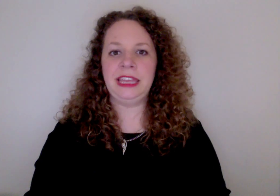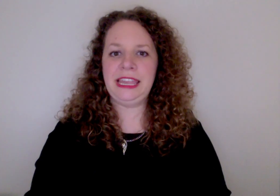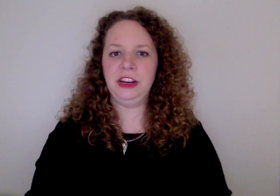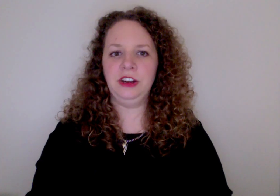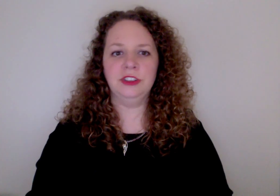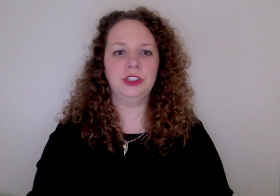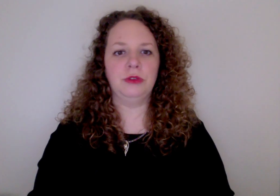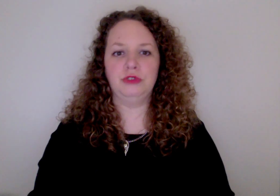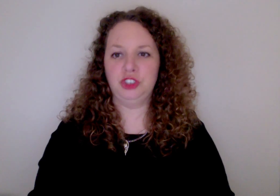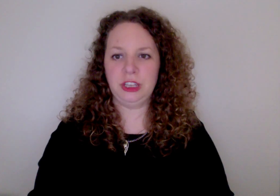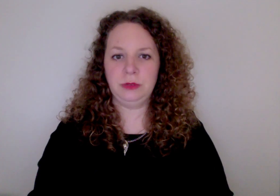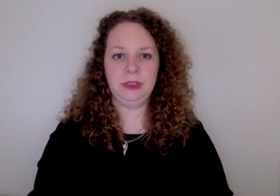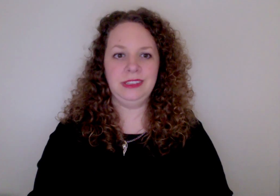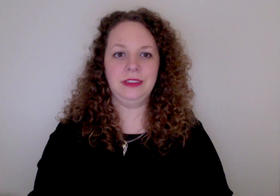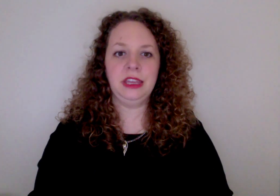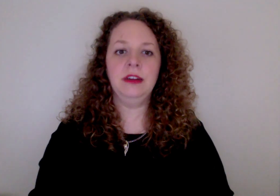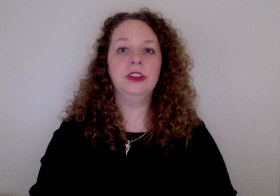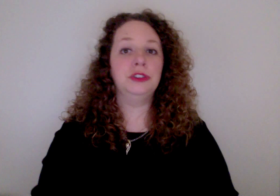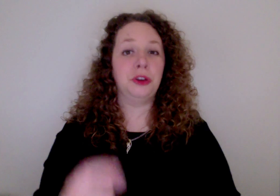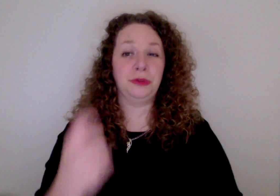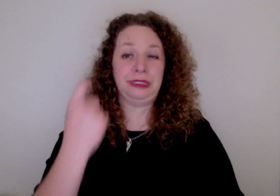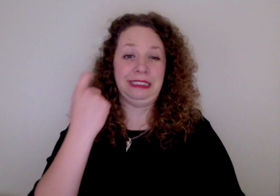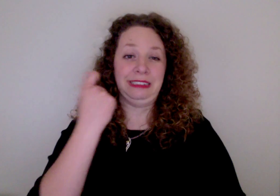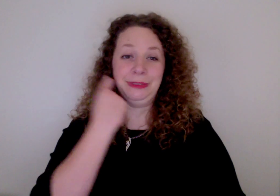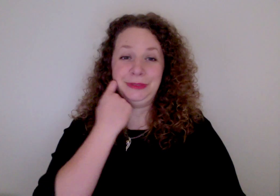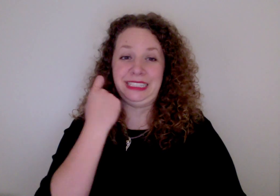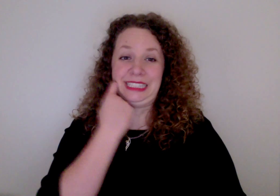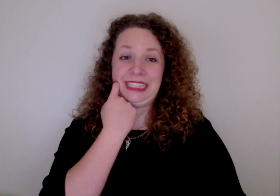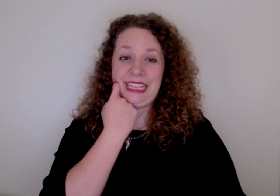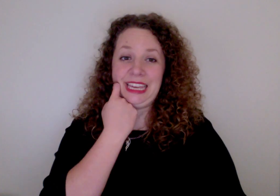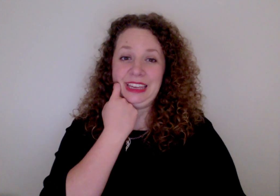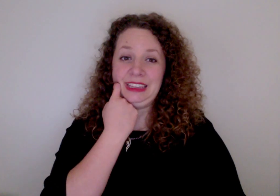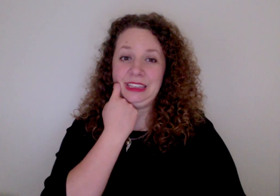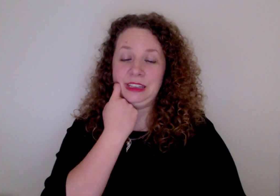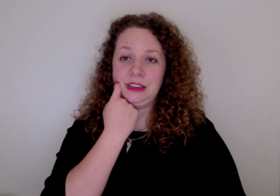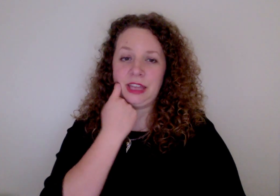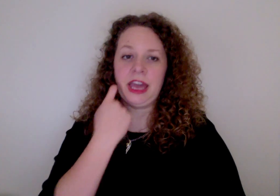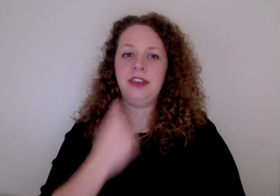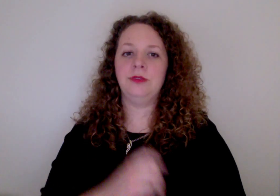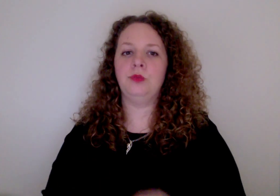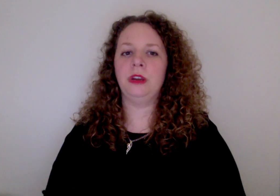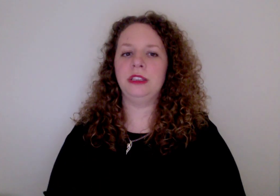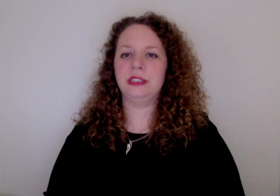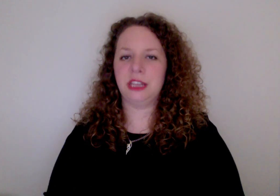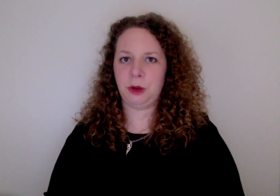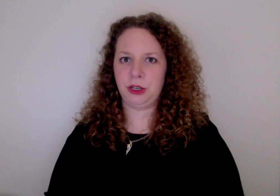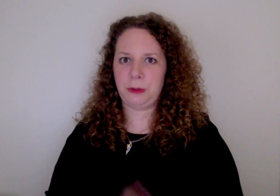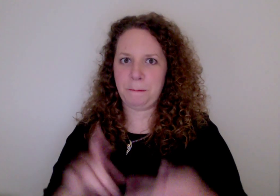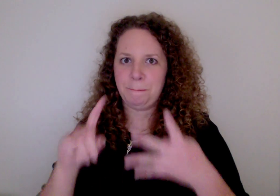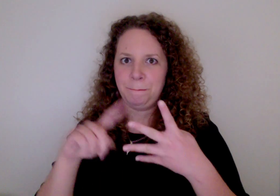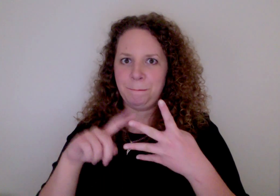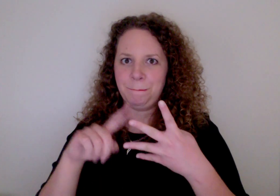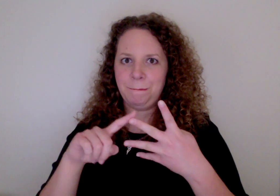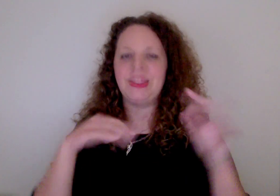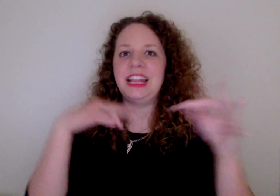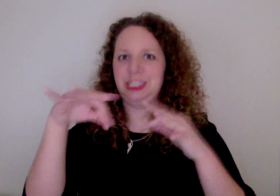here, so just recently. So recently, okay, and then what is the next part?